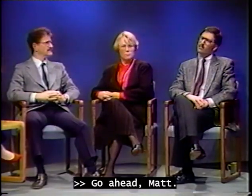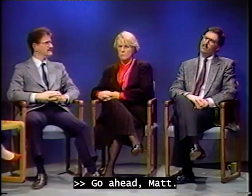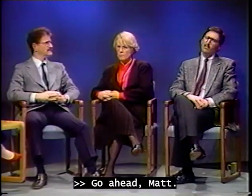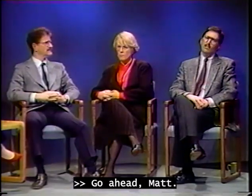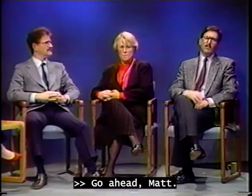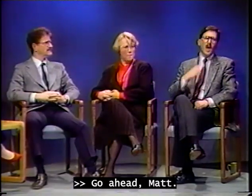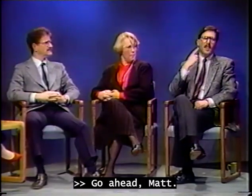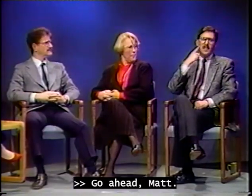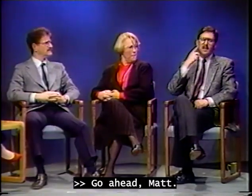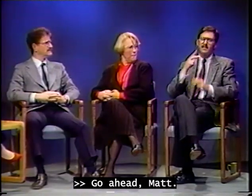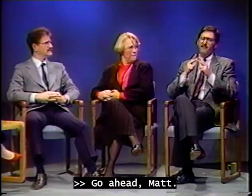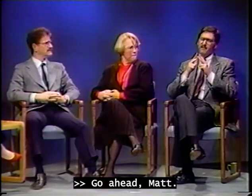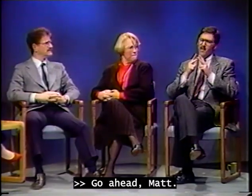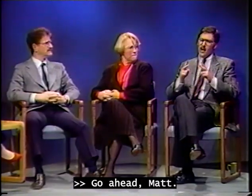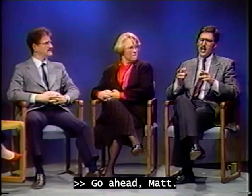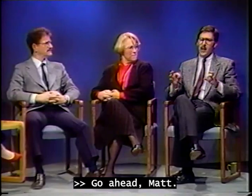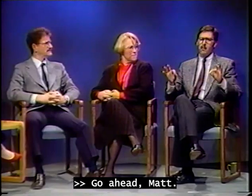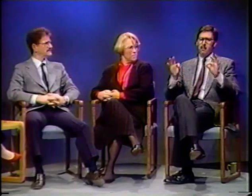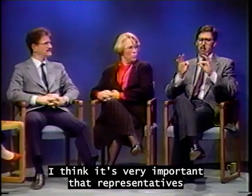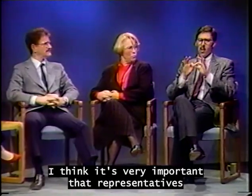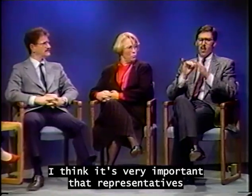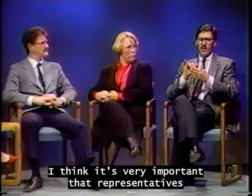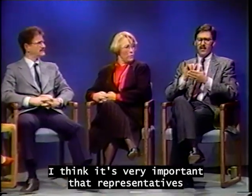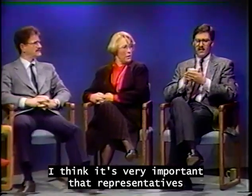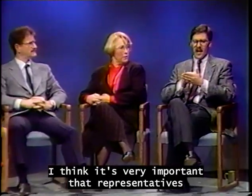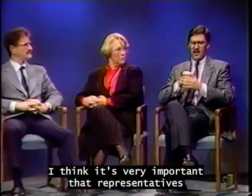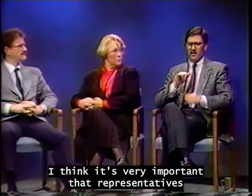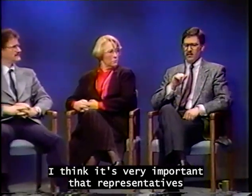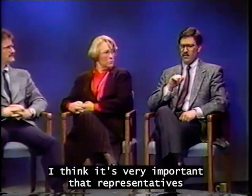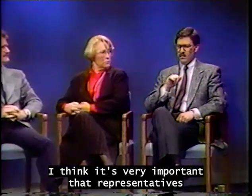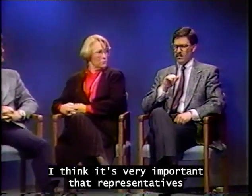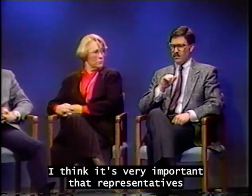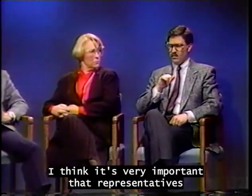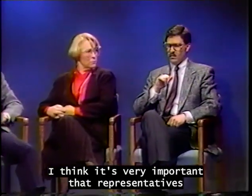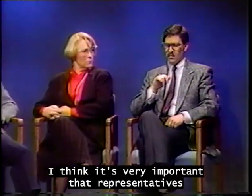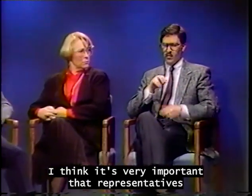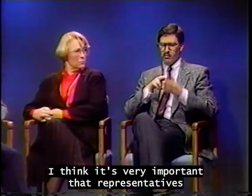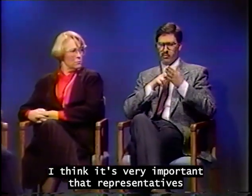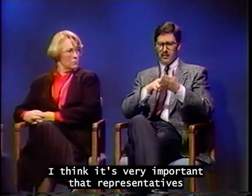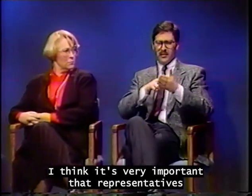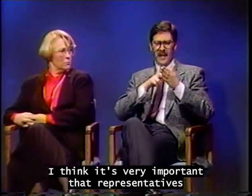Go ahead, Matt. I think it's very important that